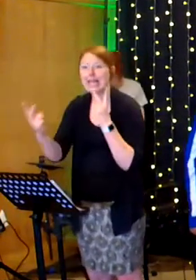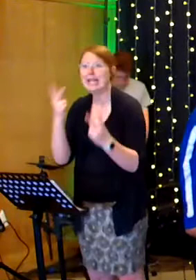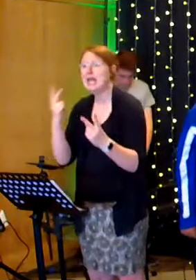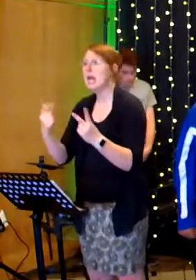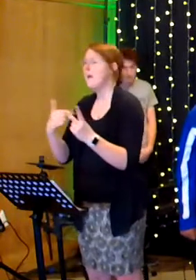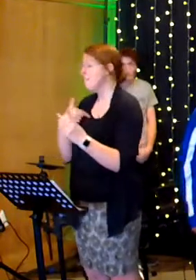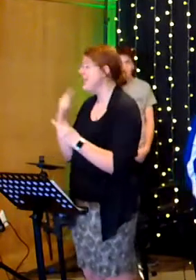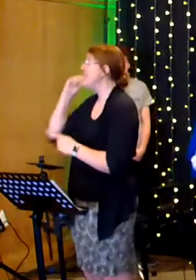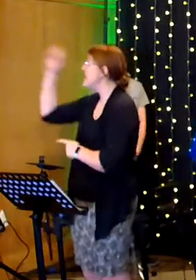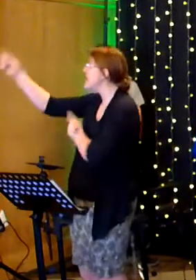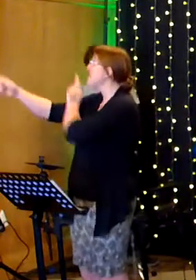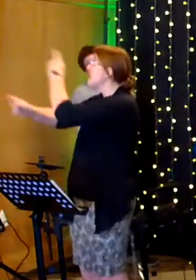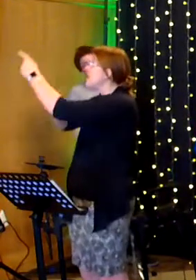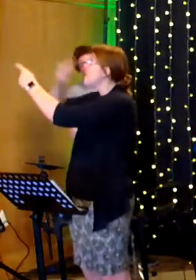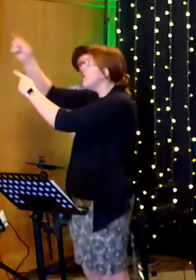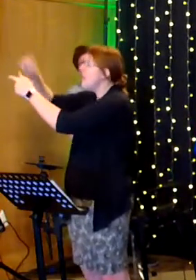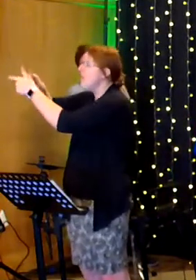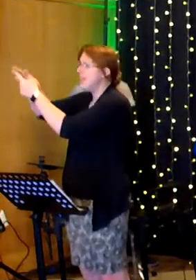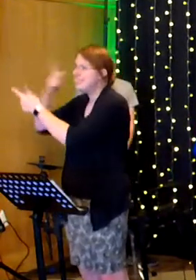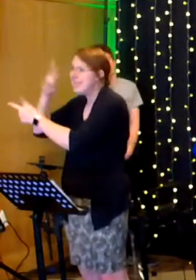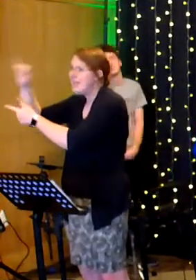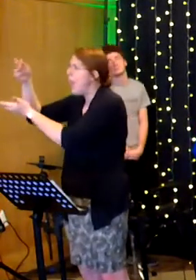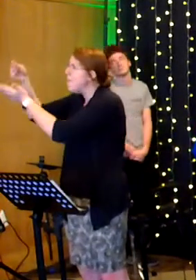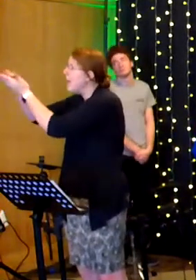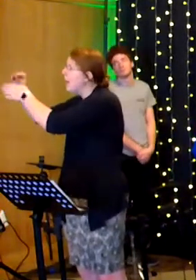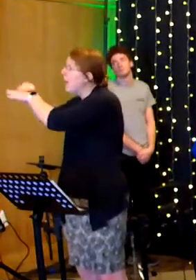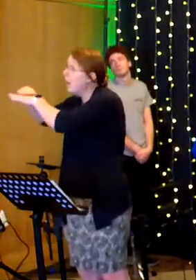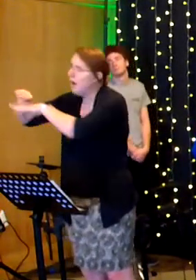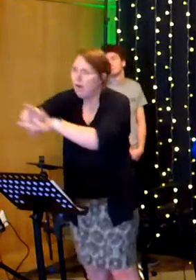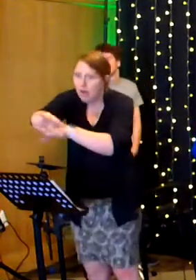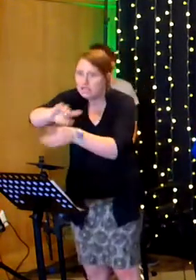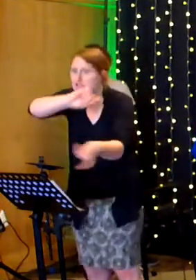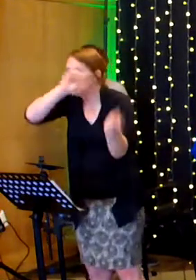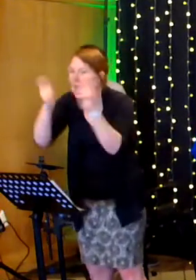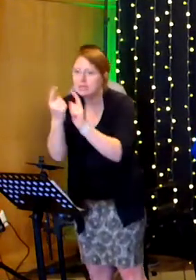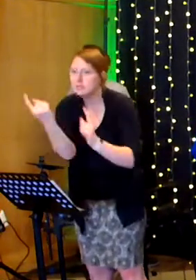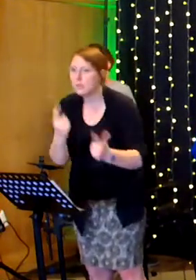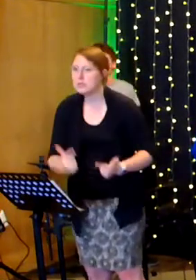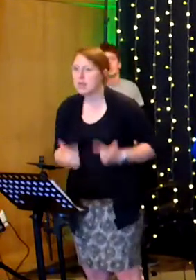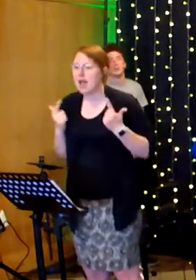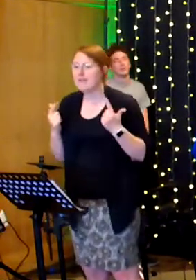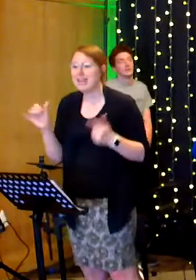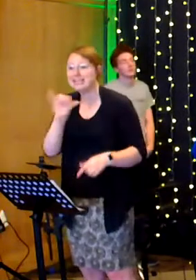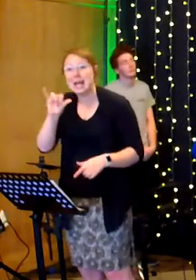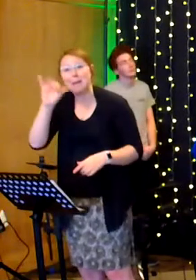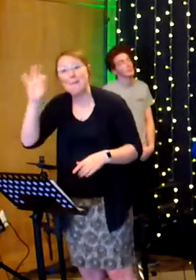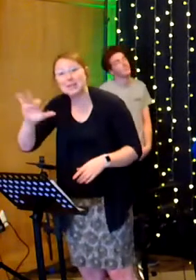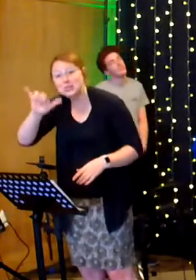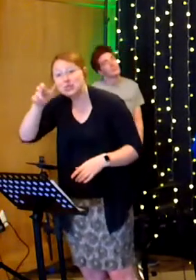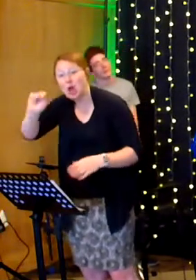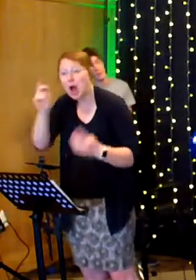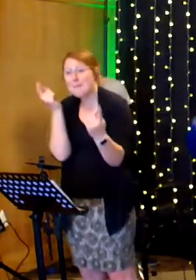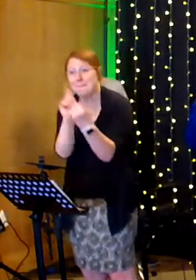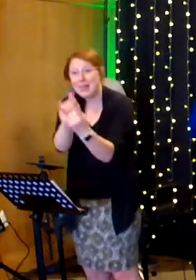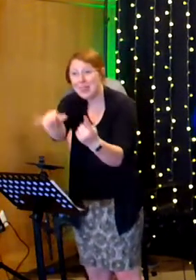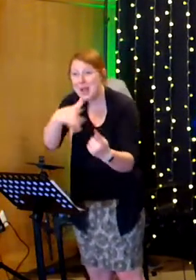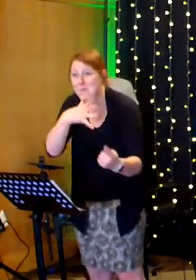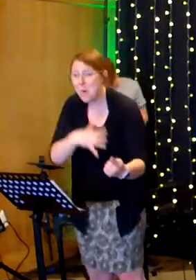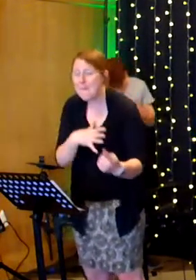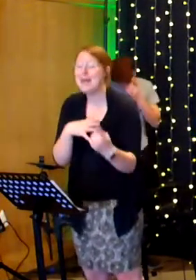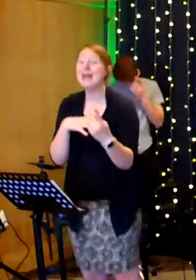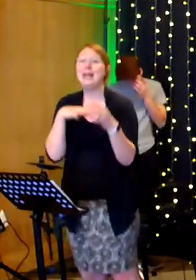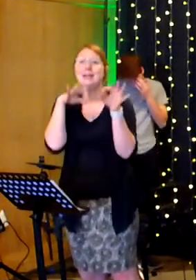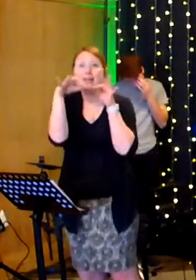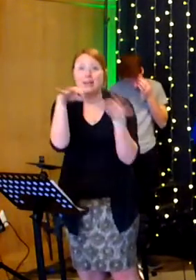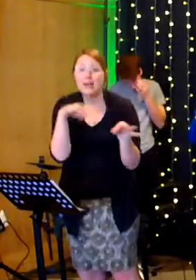giving directly impact another life. It's like, you know, when Pastor John went and spoke to that woman and said just the right thing at just the right